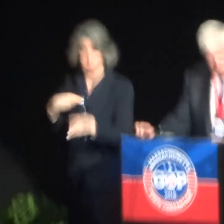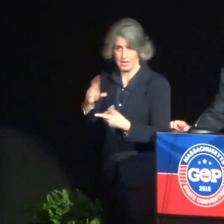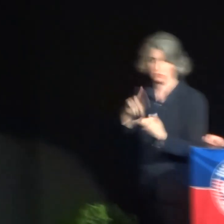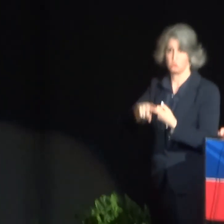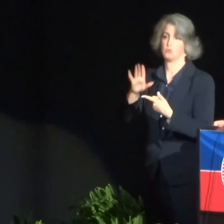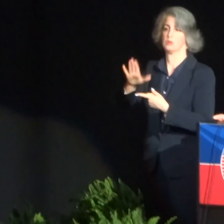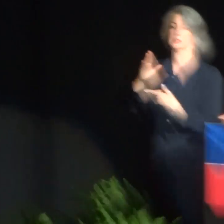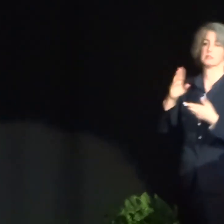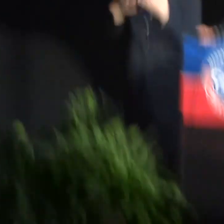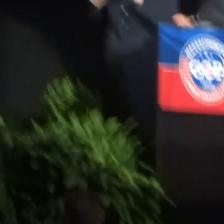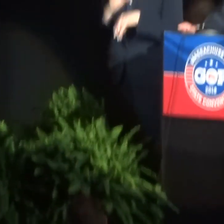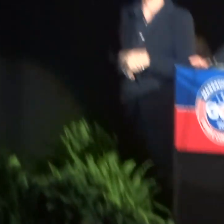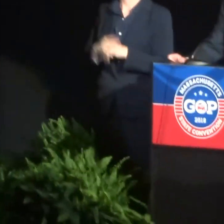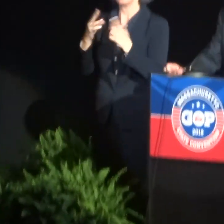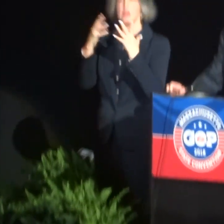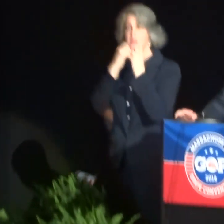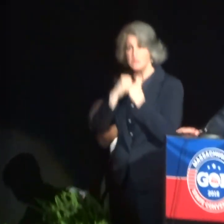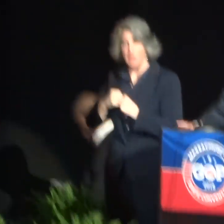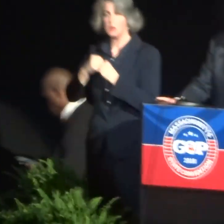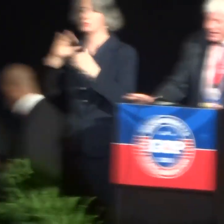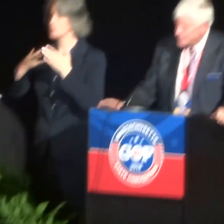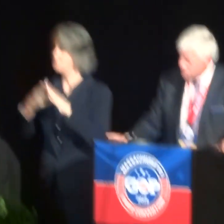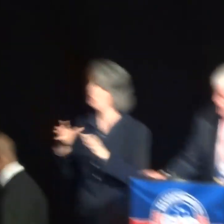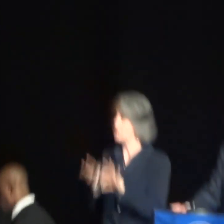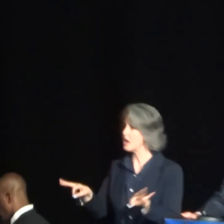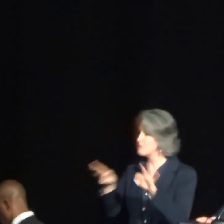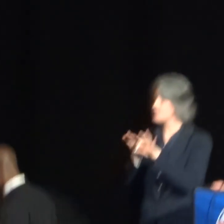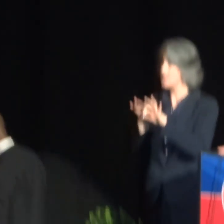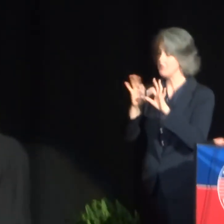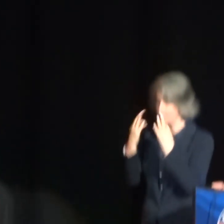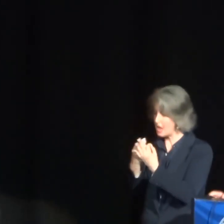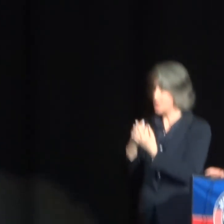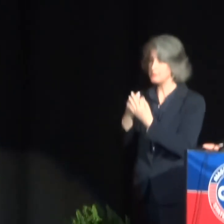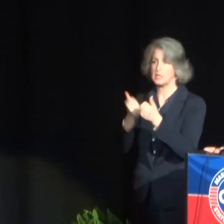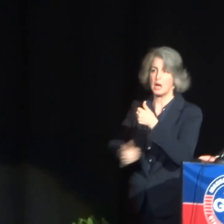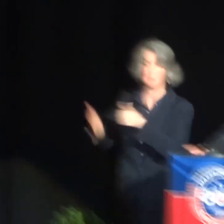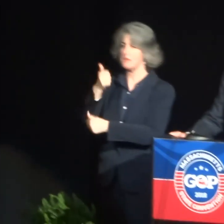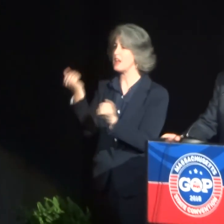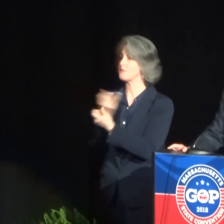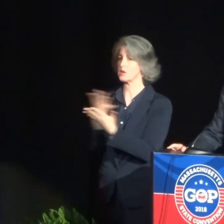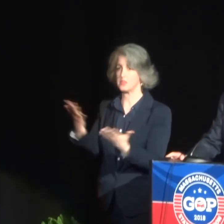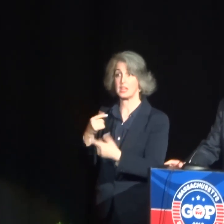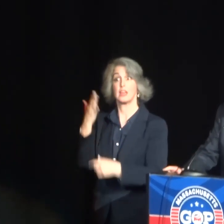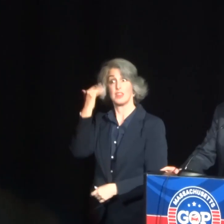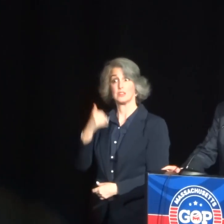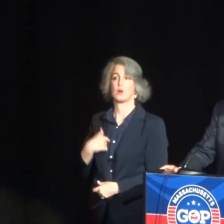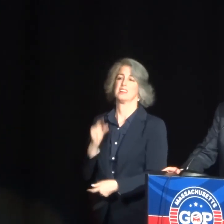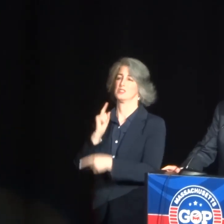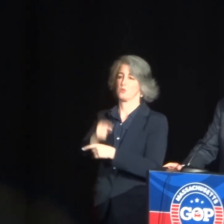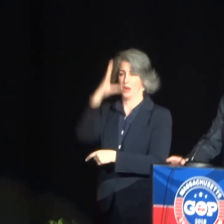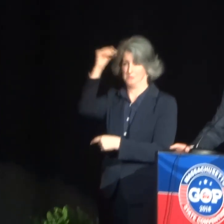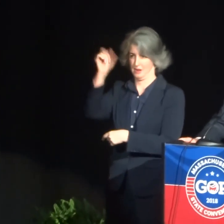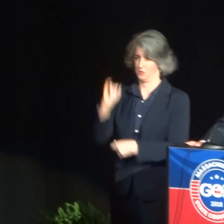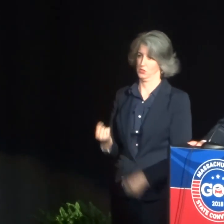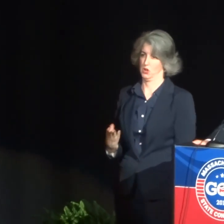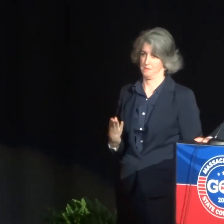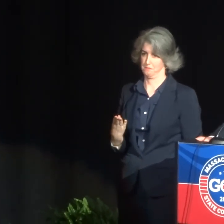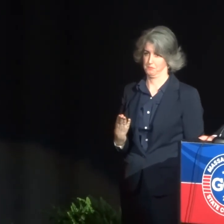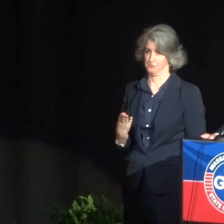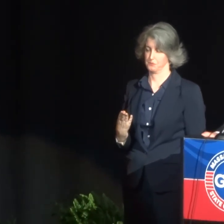values his family, his community above all else, and that's the reason why he is the right man for the job. John's